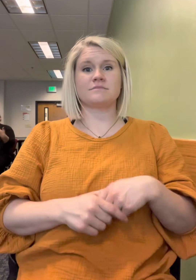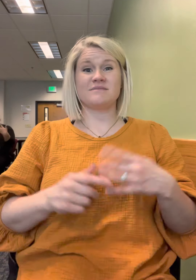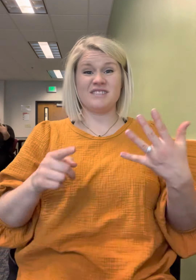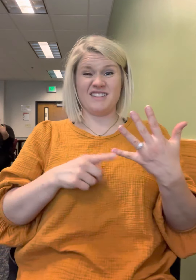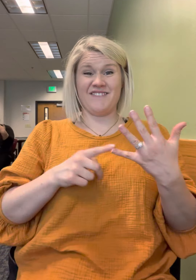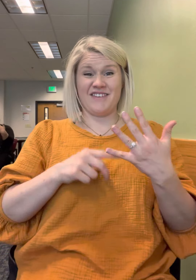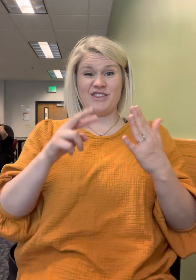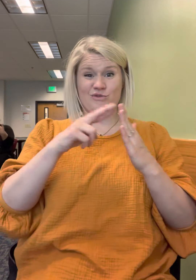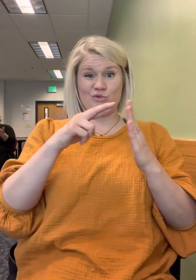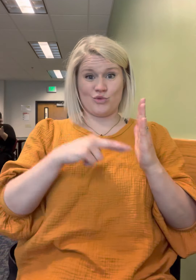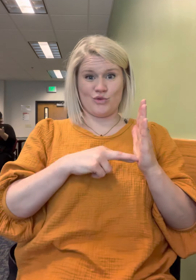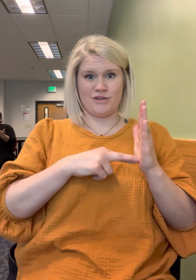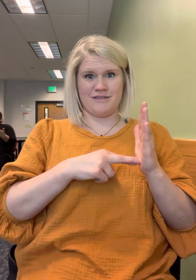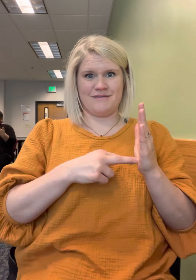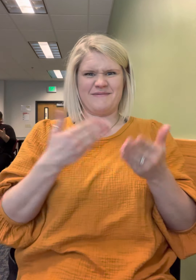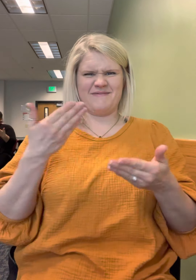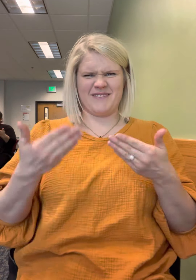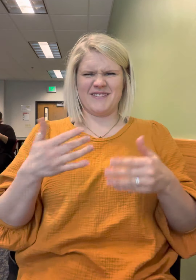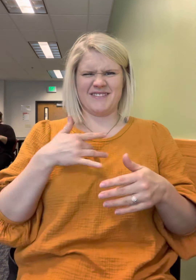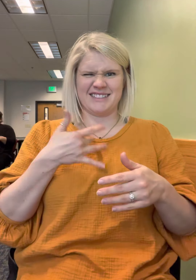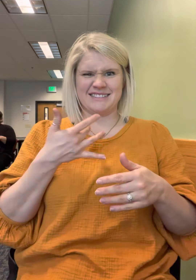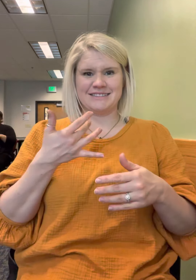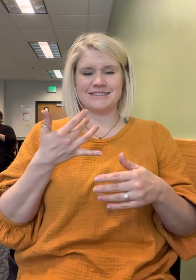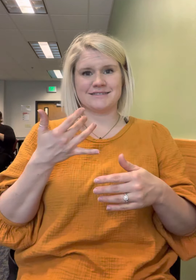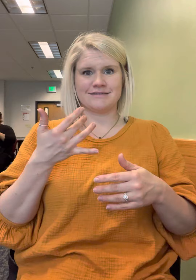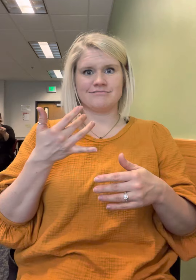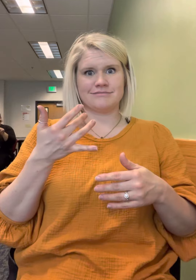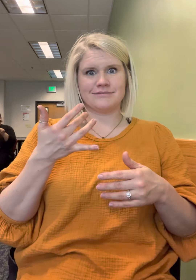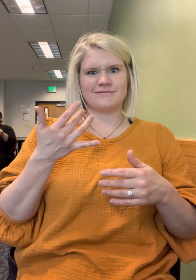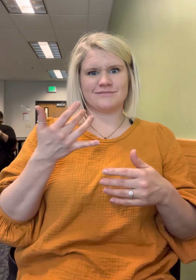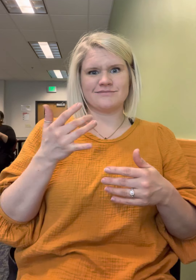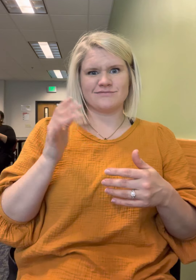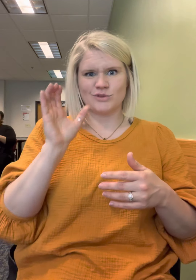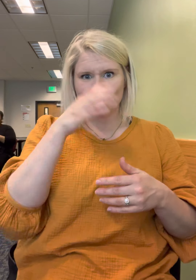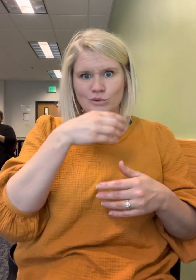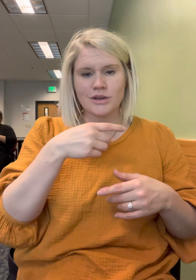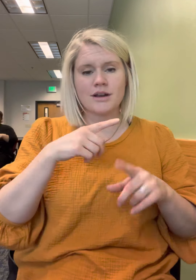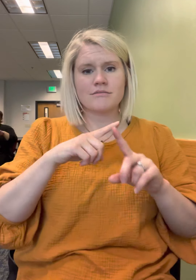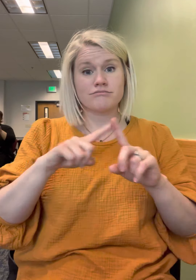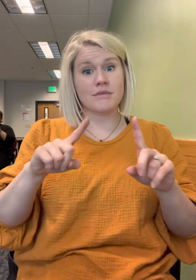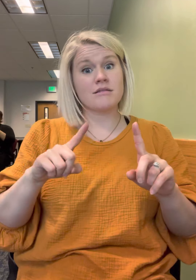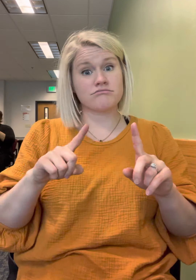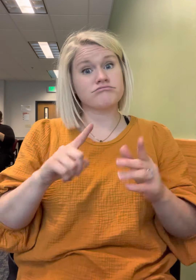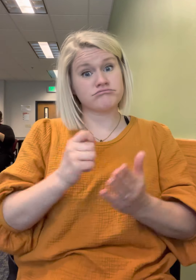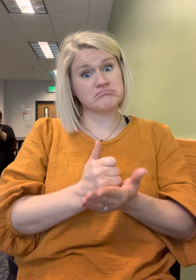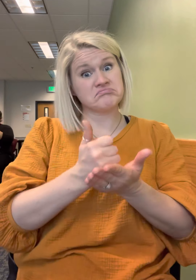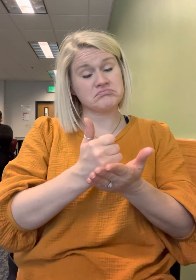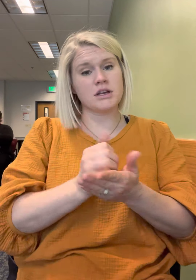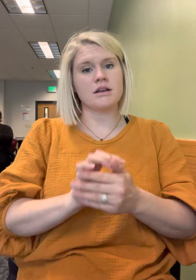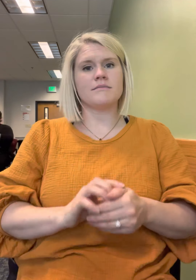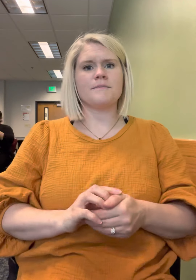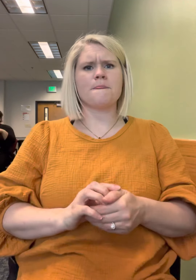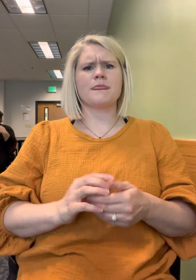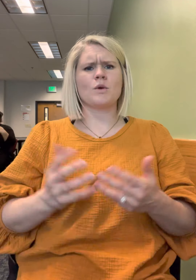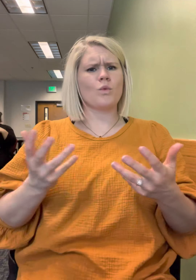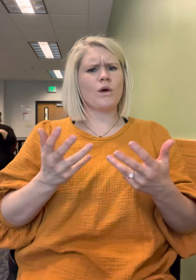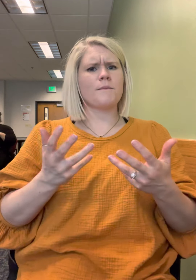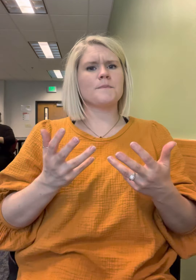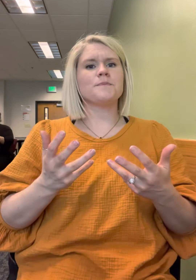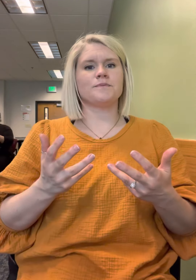big help. Try to keep your stuff neat. Now you might think, how does that help me get along with